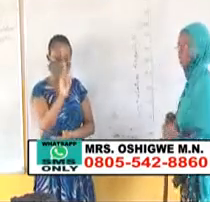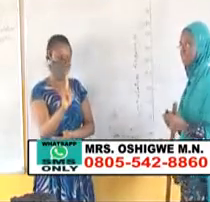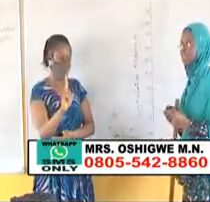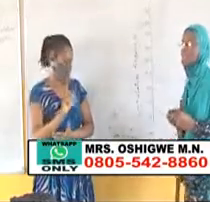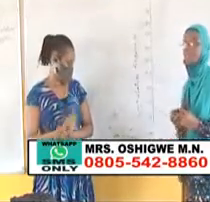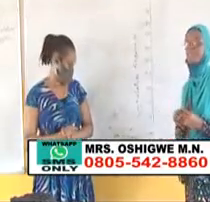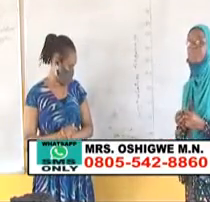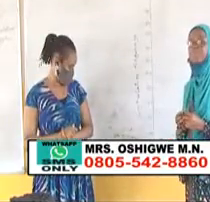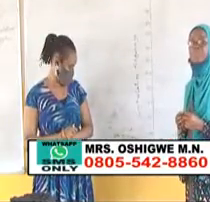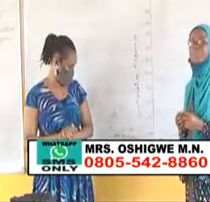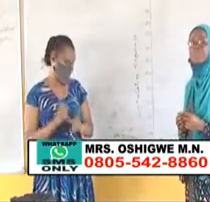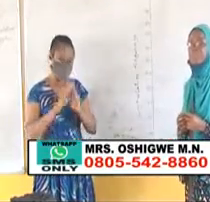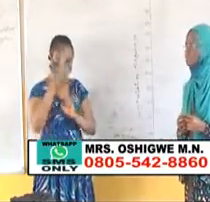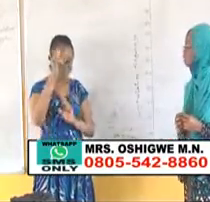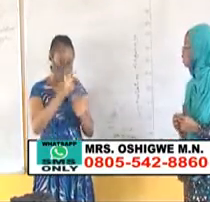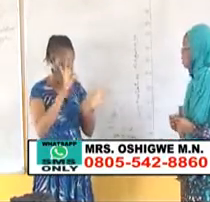like that.